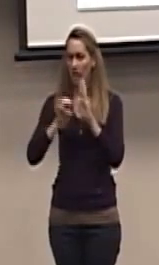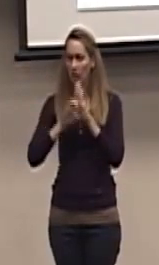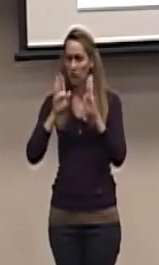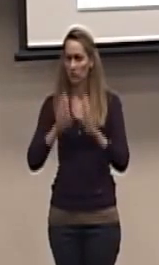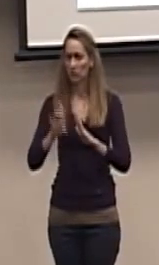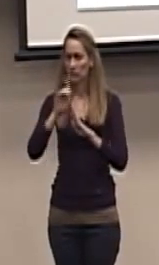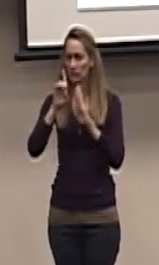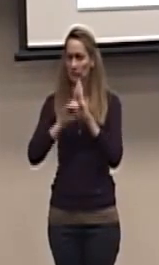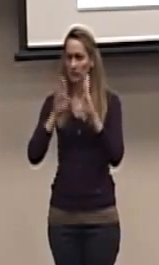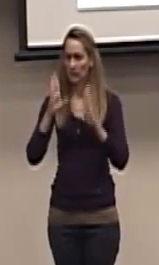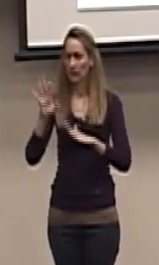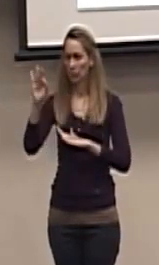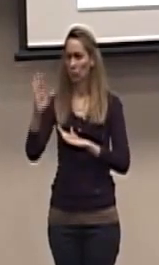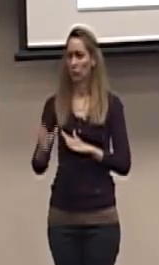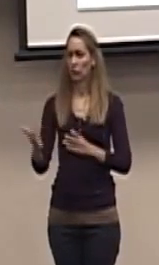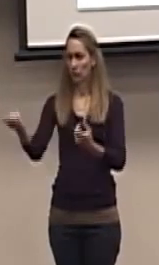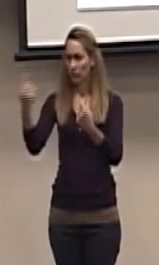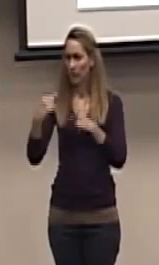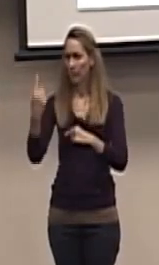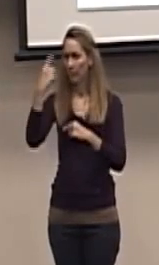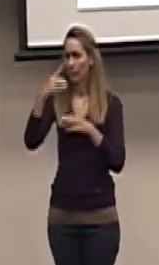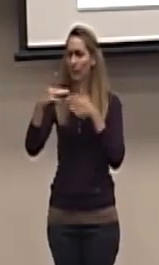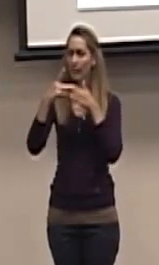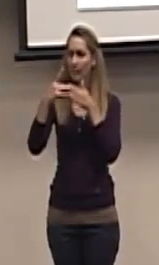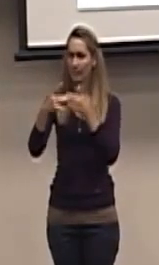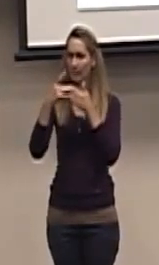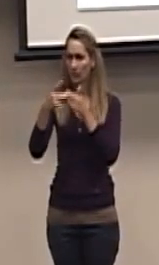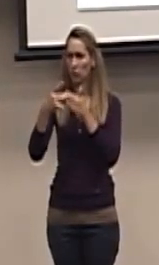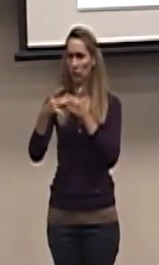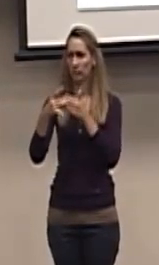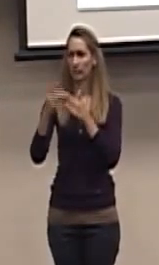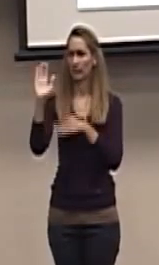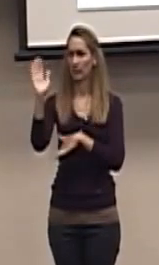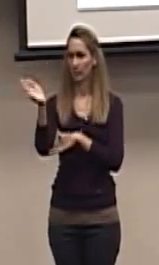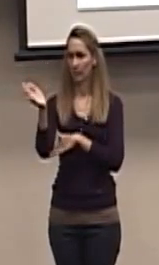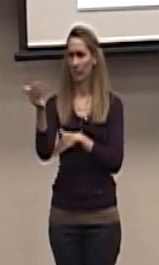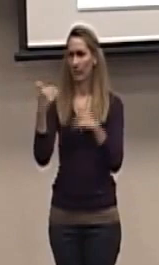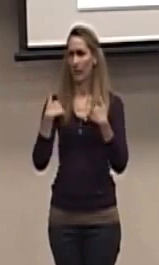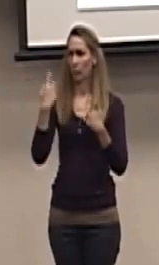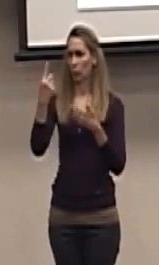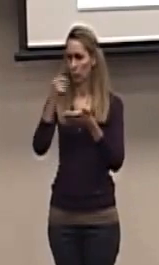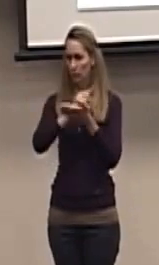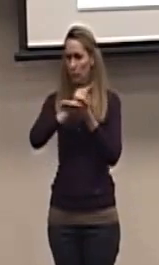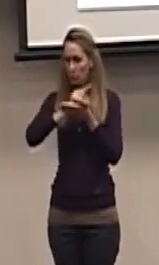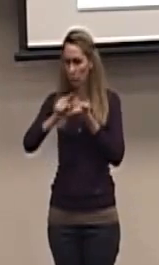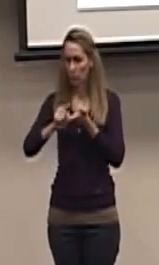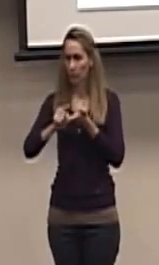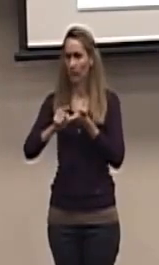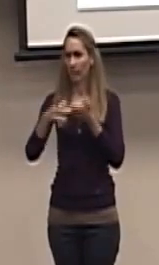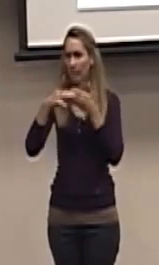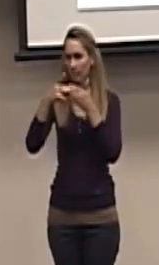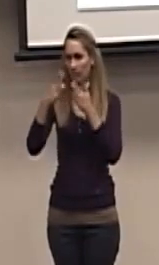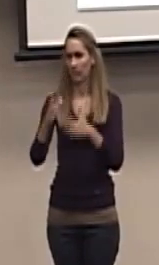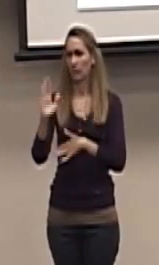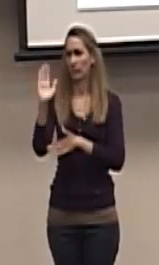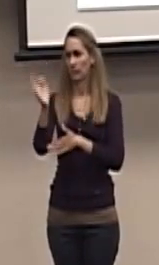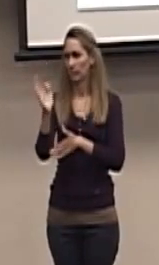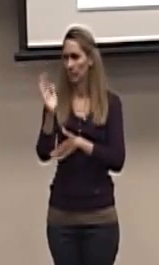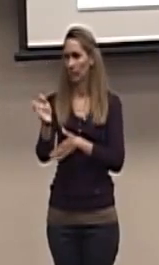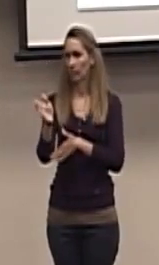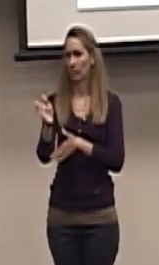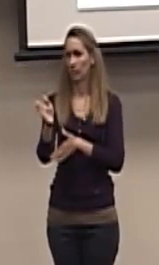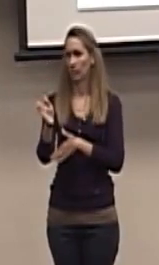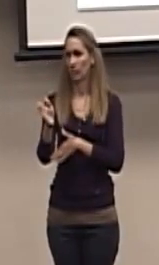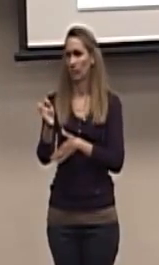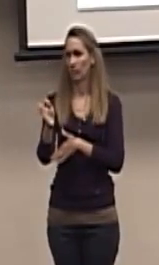leaders for leadership seminar. And we have a week-long leadership seminar where we interact with